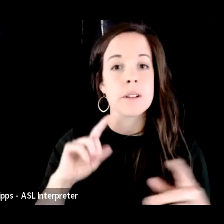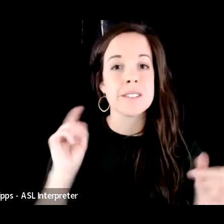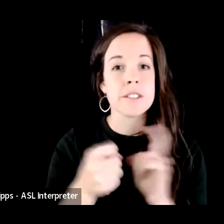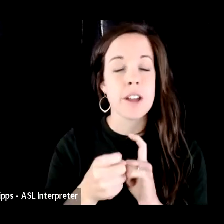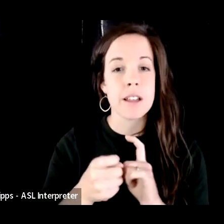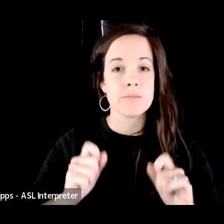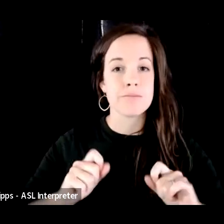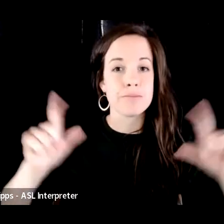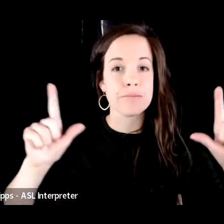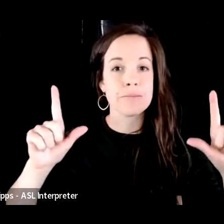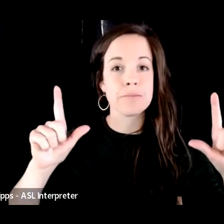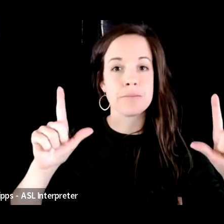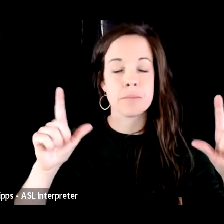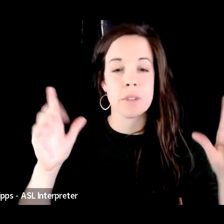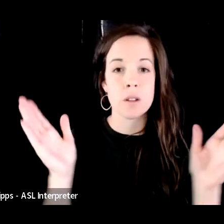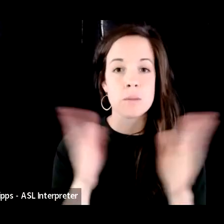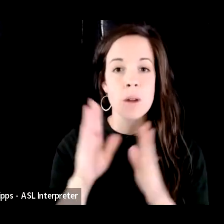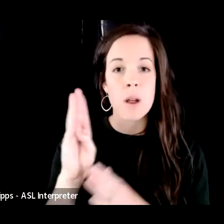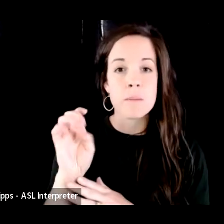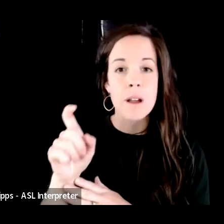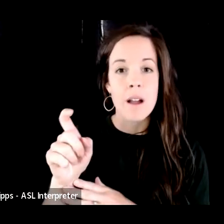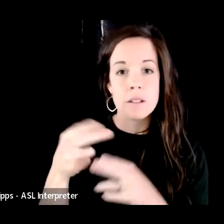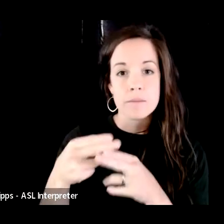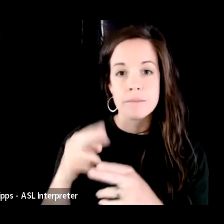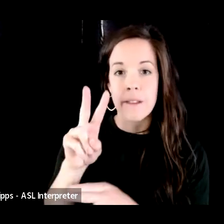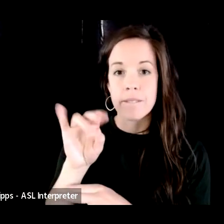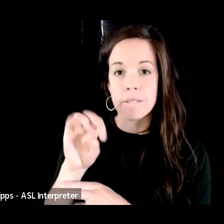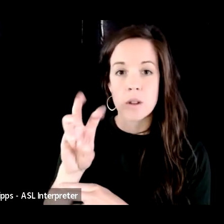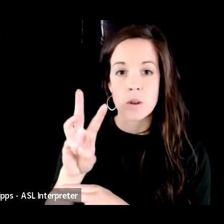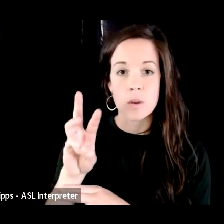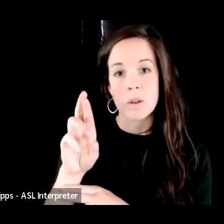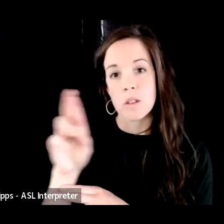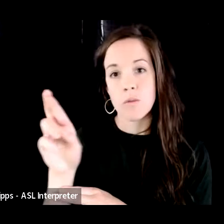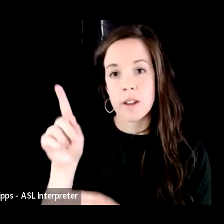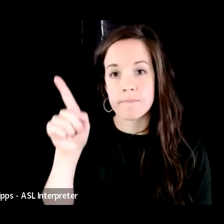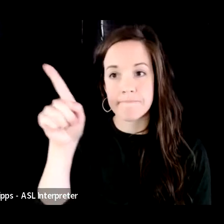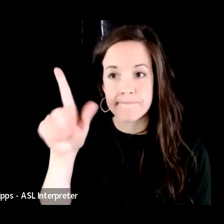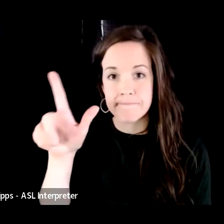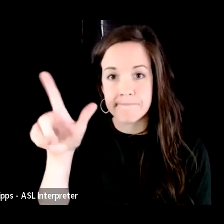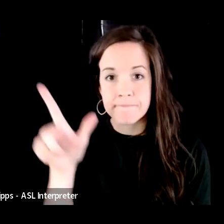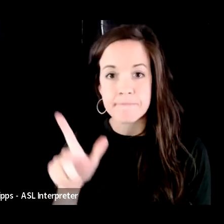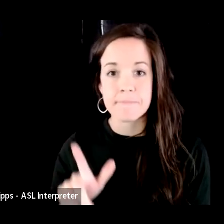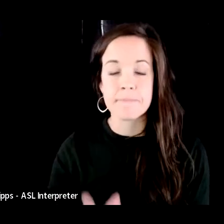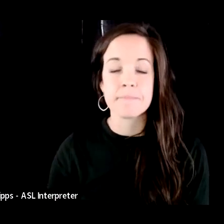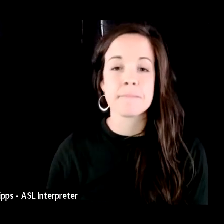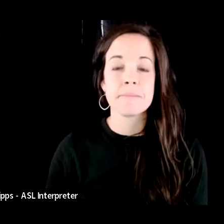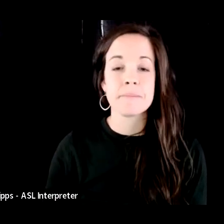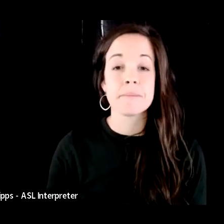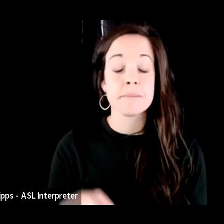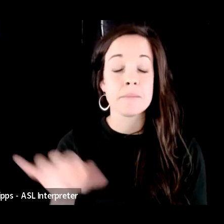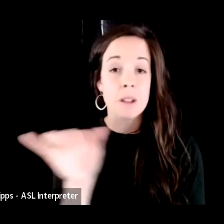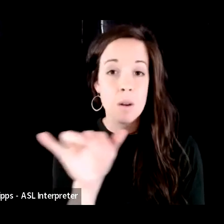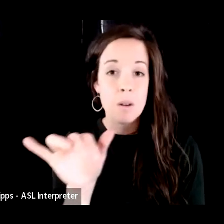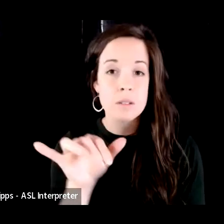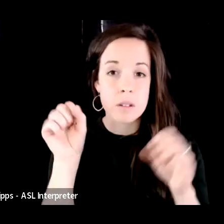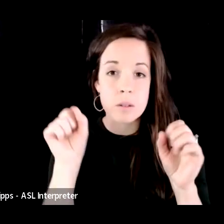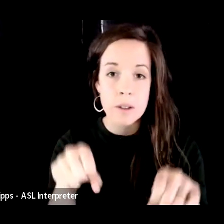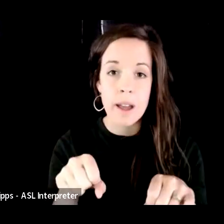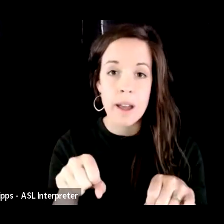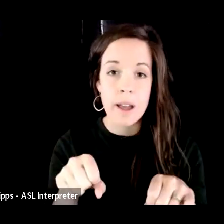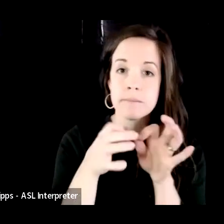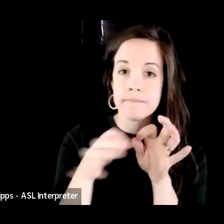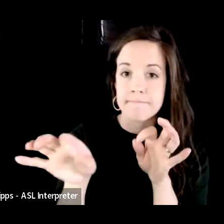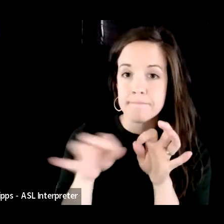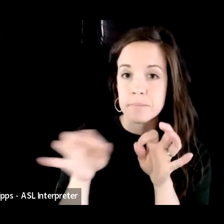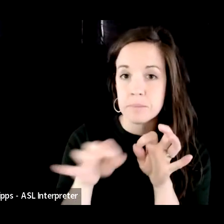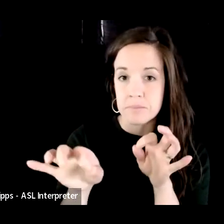mode in the small box labeled View towards the upper right of the Zoom window. You can also enable the closed